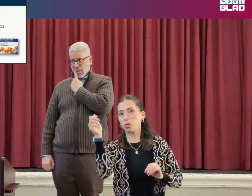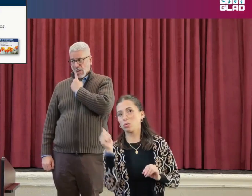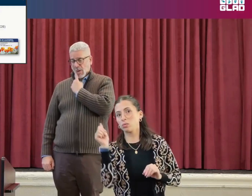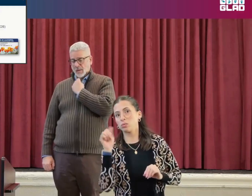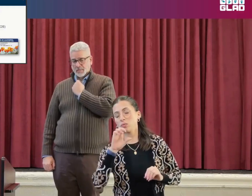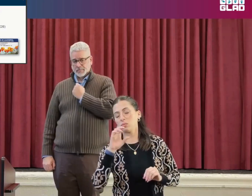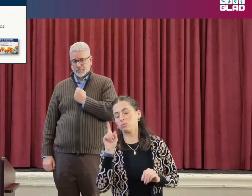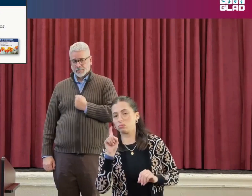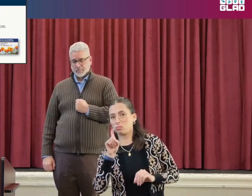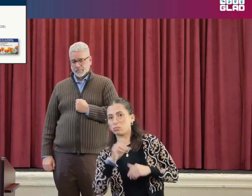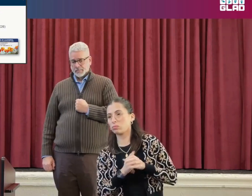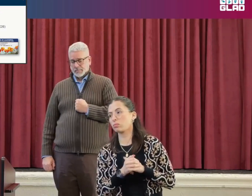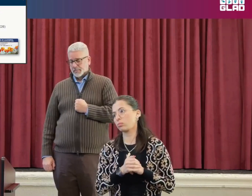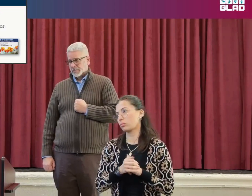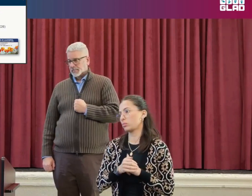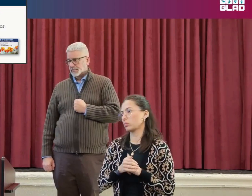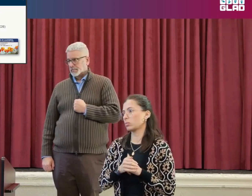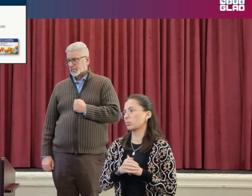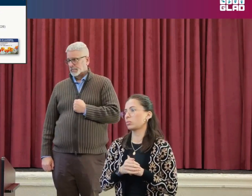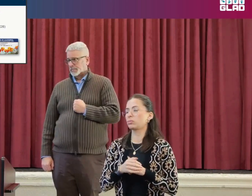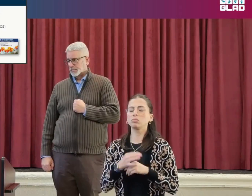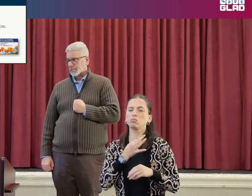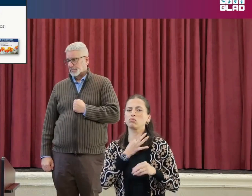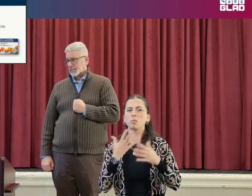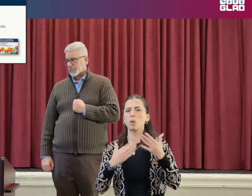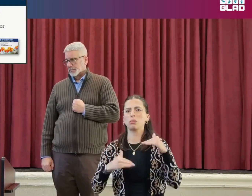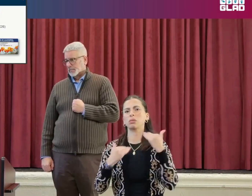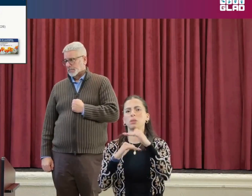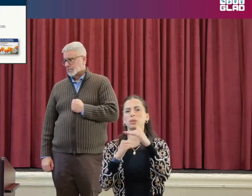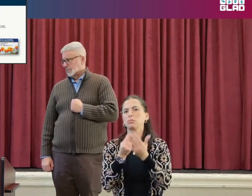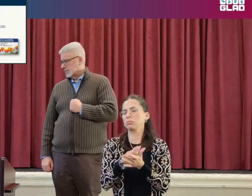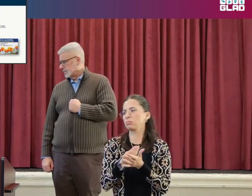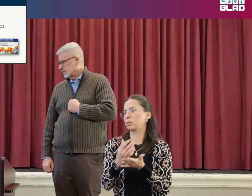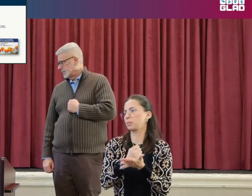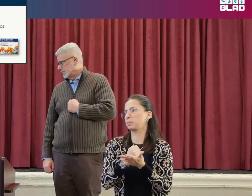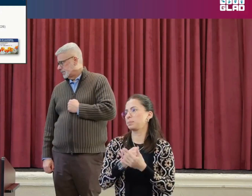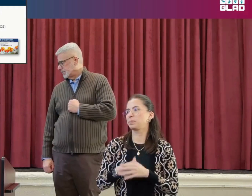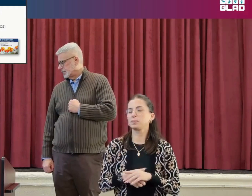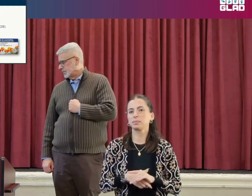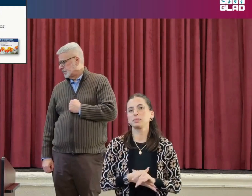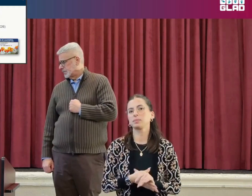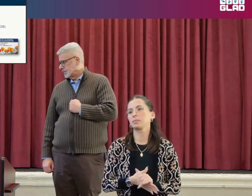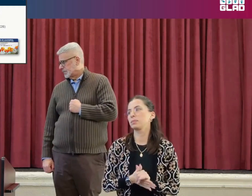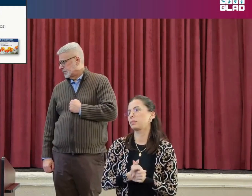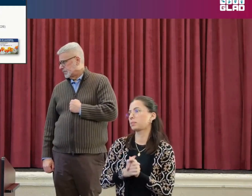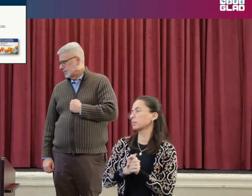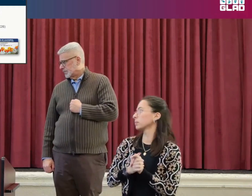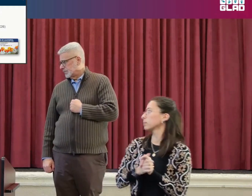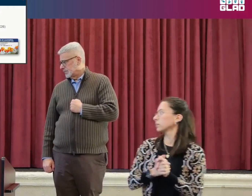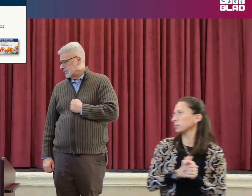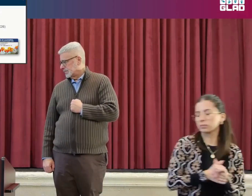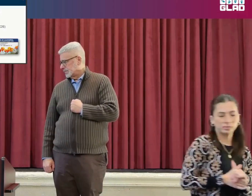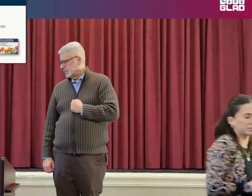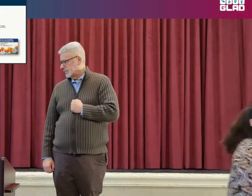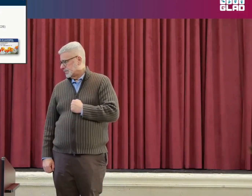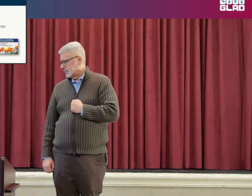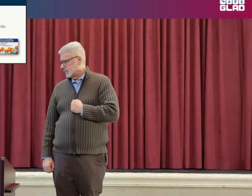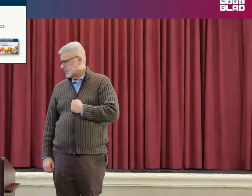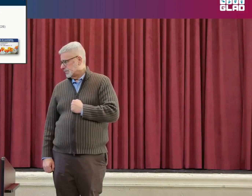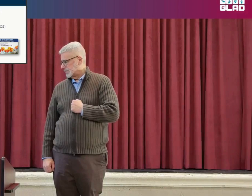So if you're working and what's the limit for your income for Medi-Cal?